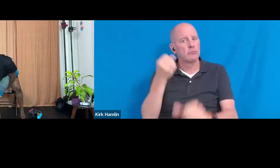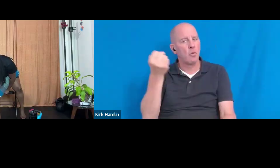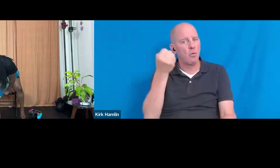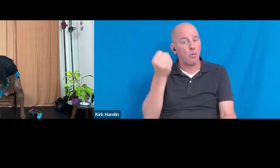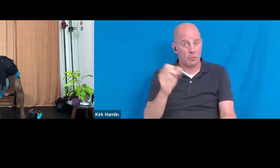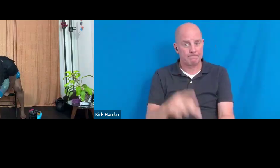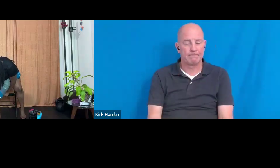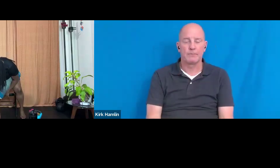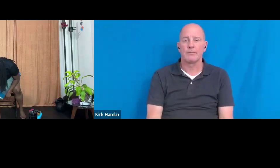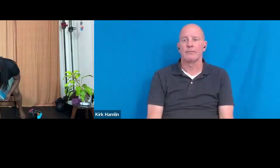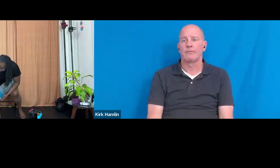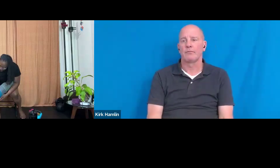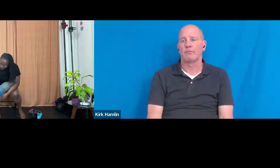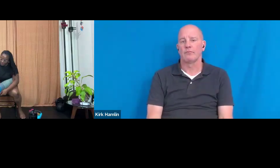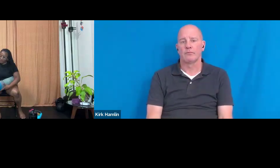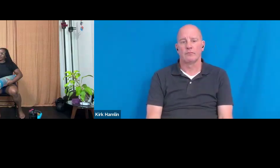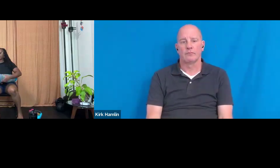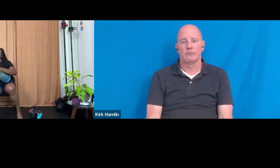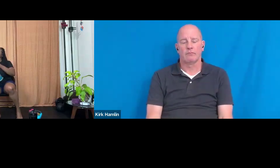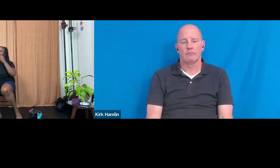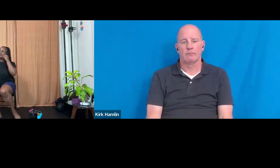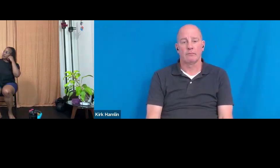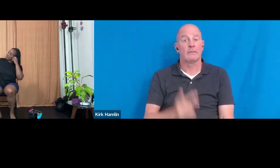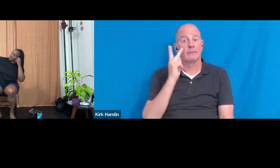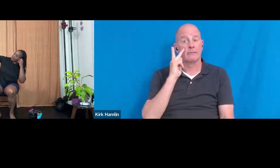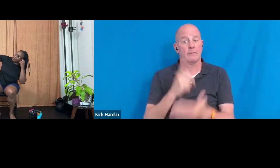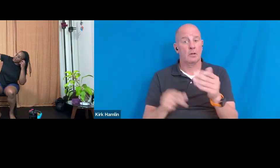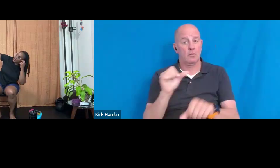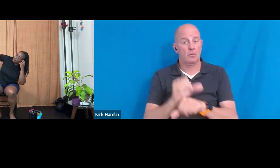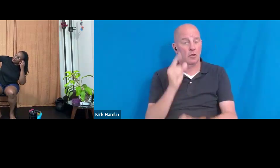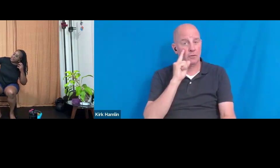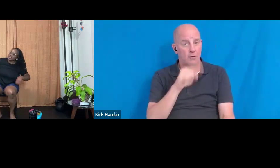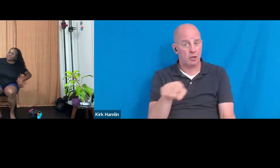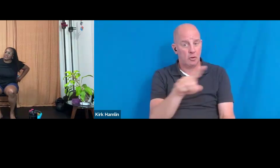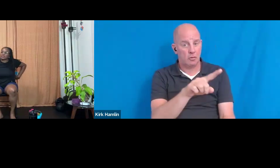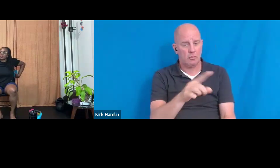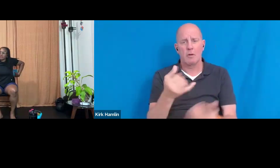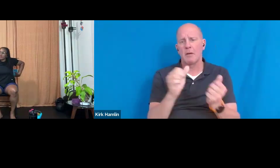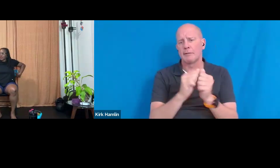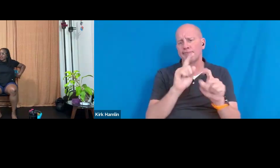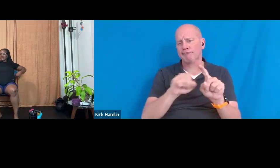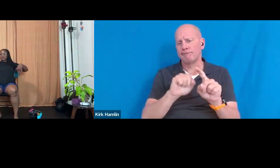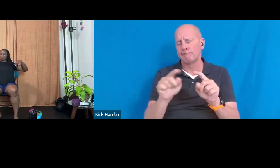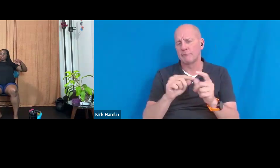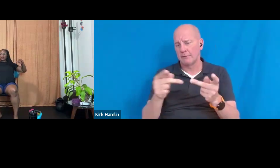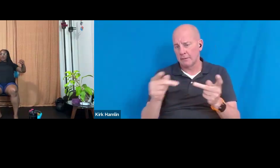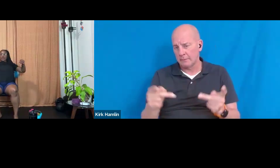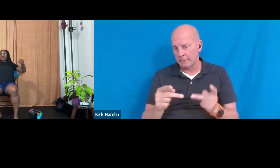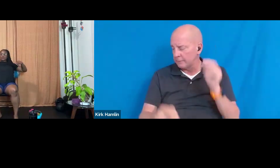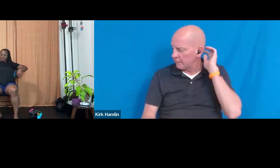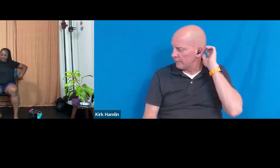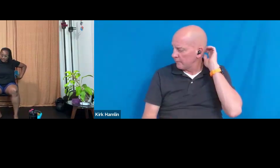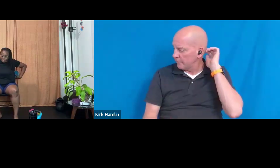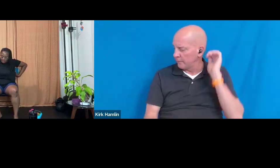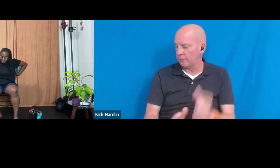So let's figure out something that works. Play around with the different positions. See what you